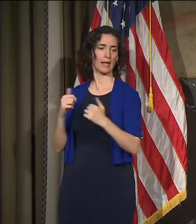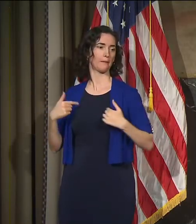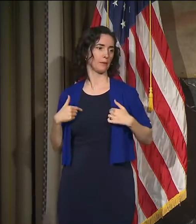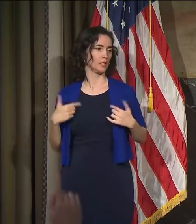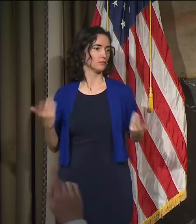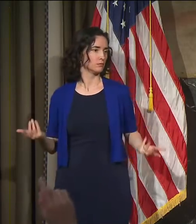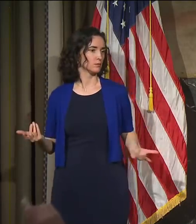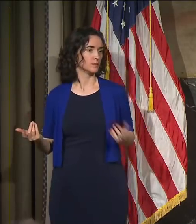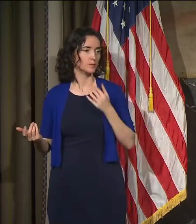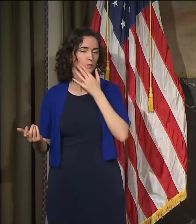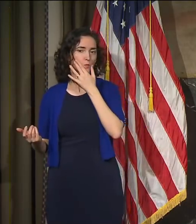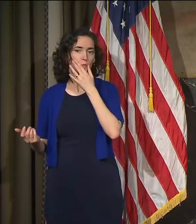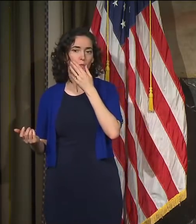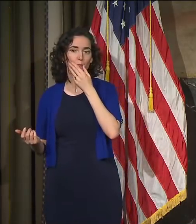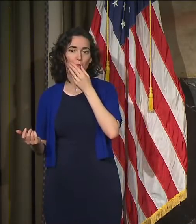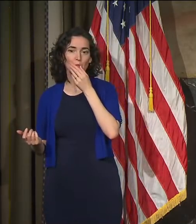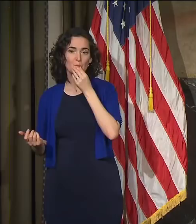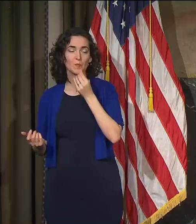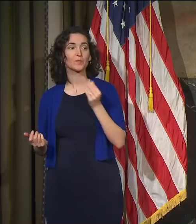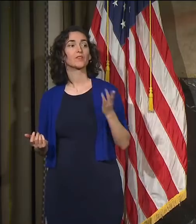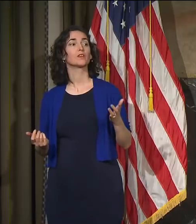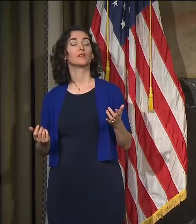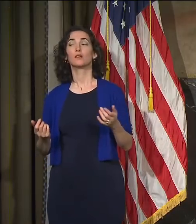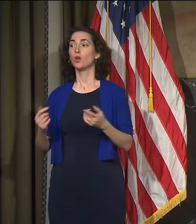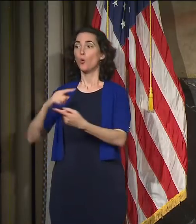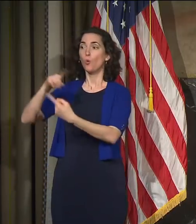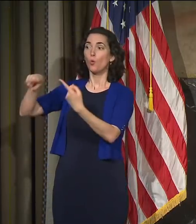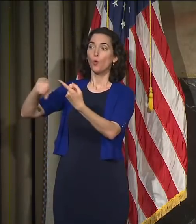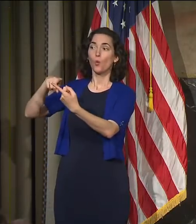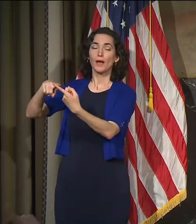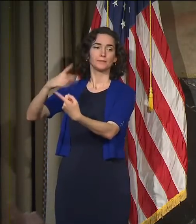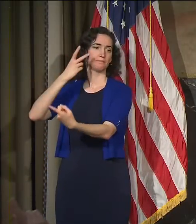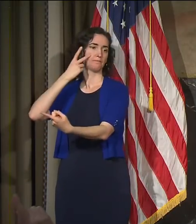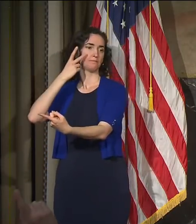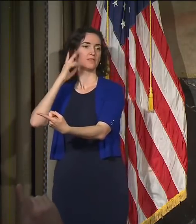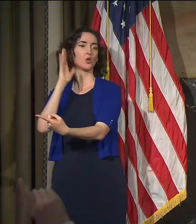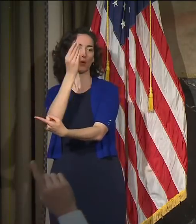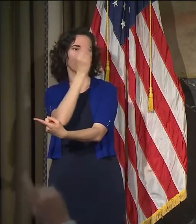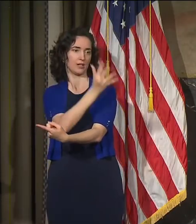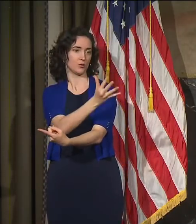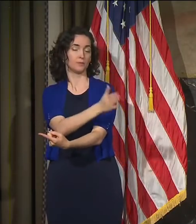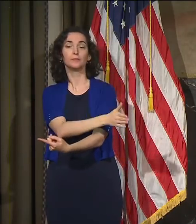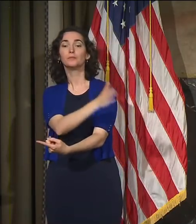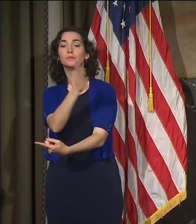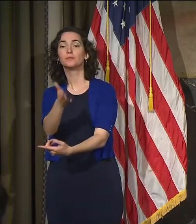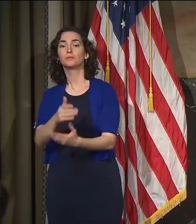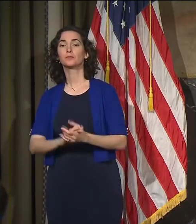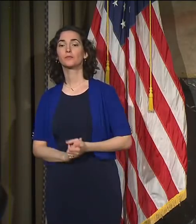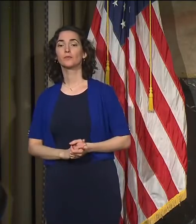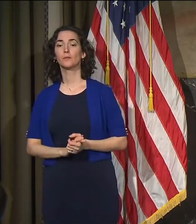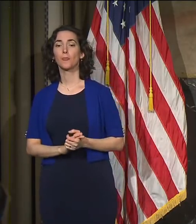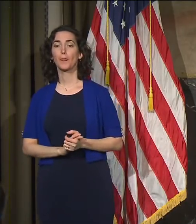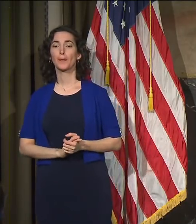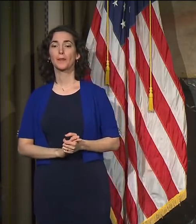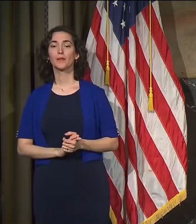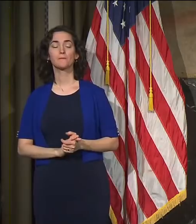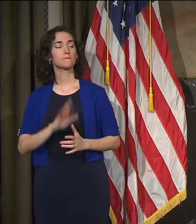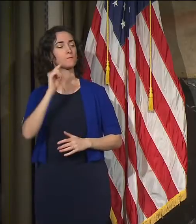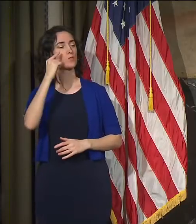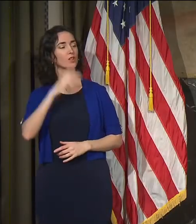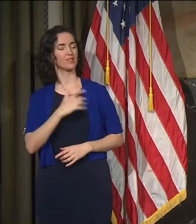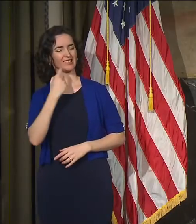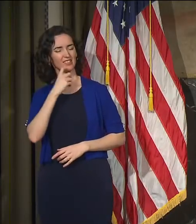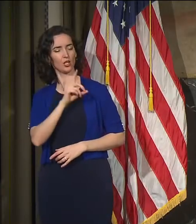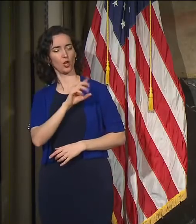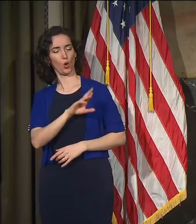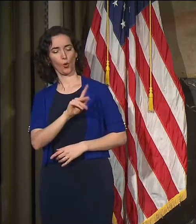vaccine. And when we know more about when that'll be, I'll certainly let y'all know. Yes, sir. So the number Dr. Cantor